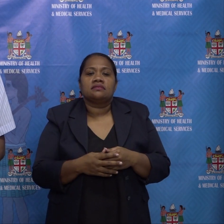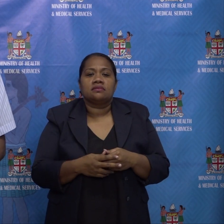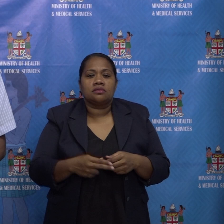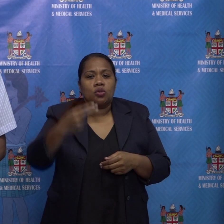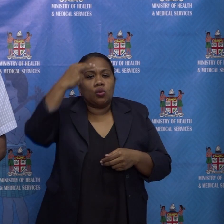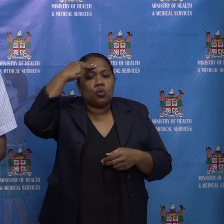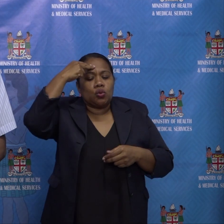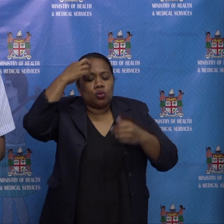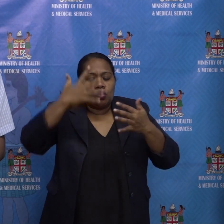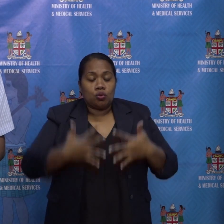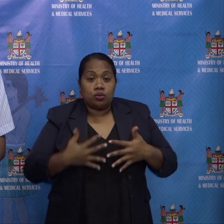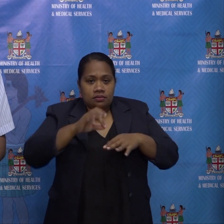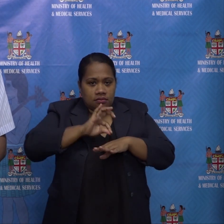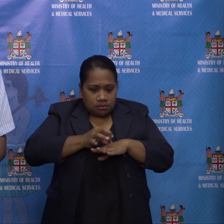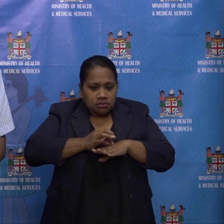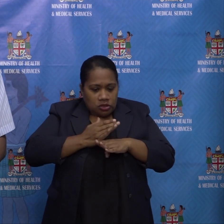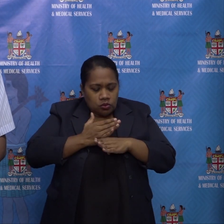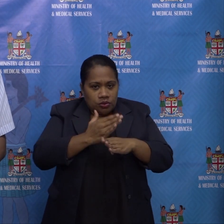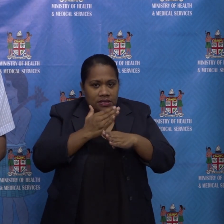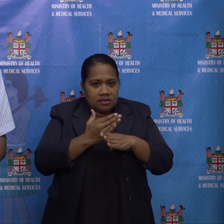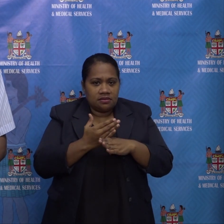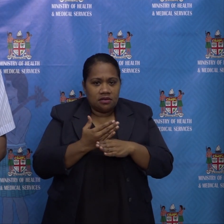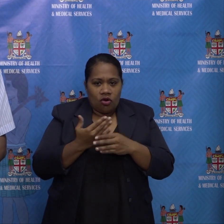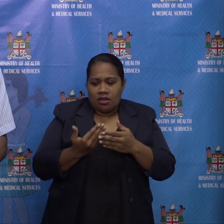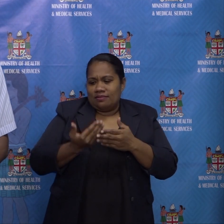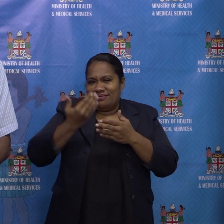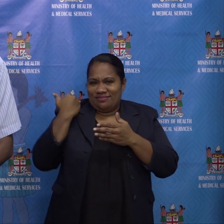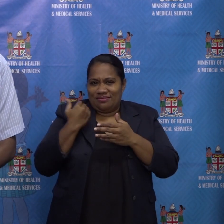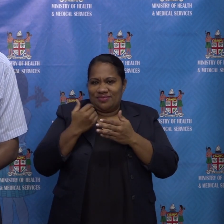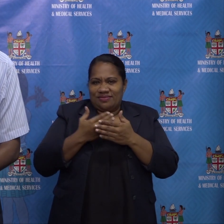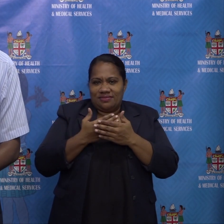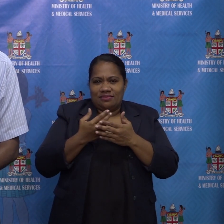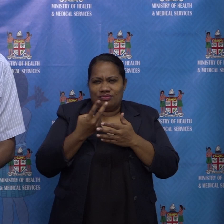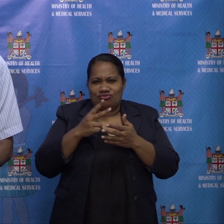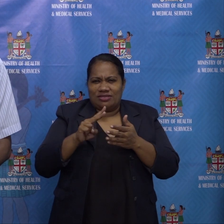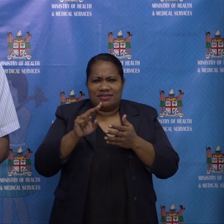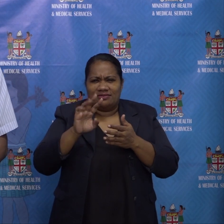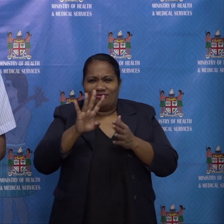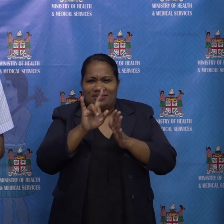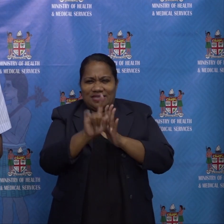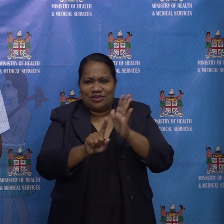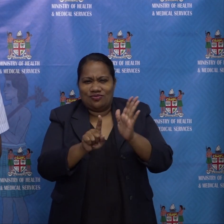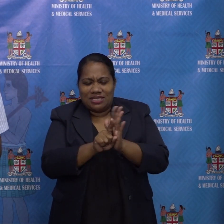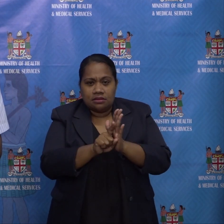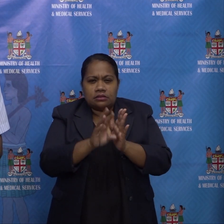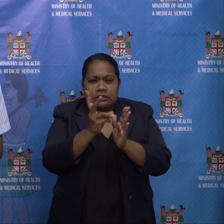screening clinics that have been operating, and in the last 24 hours, some